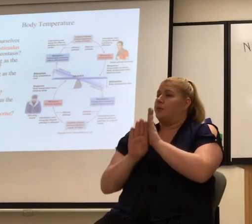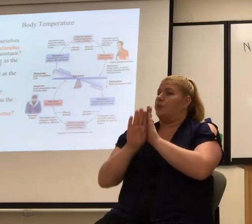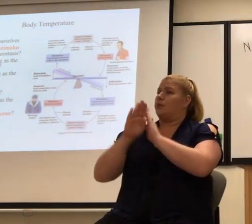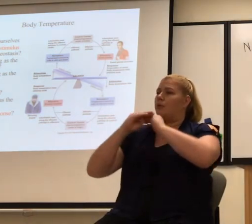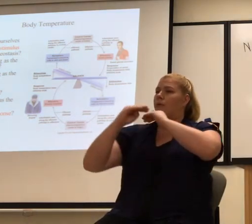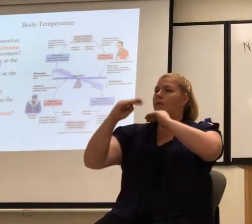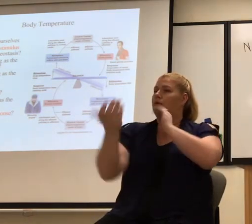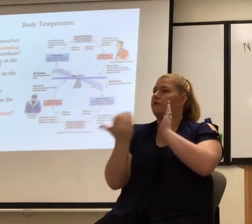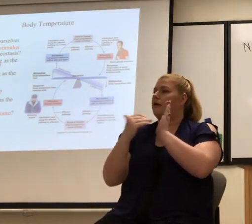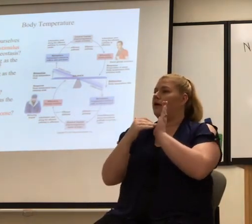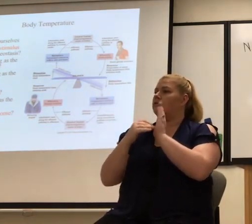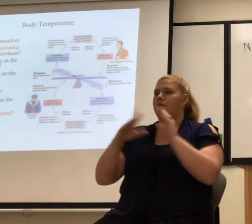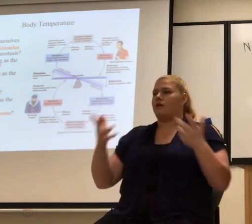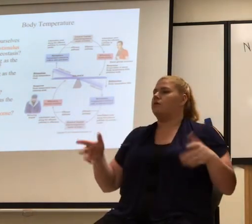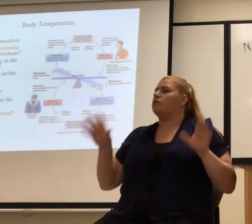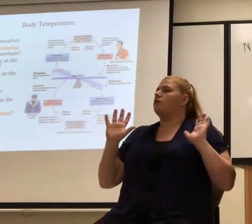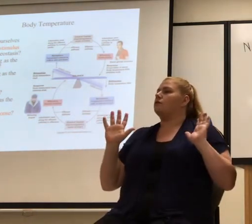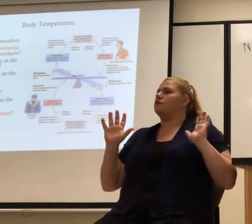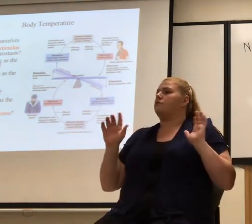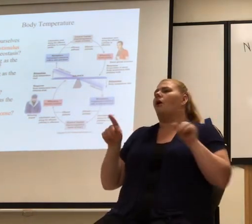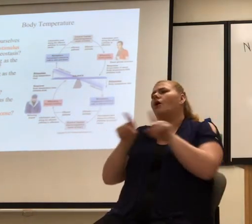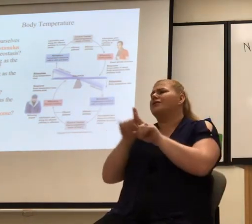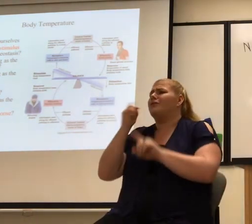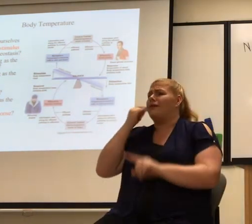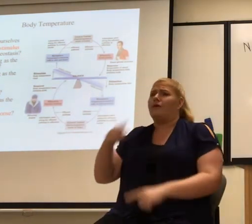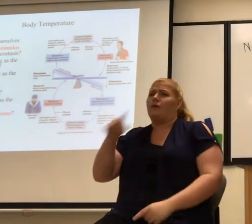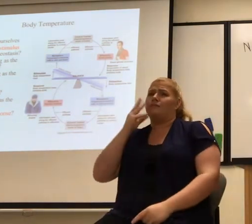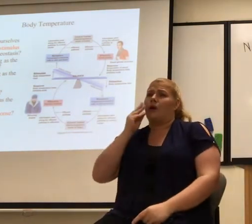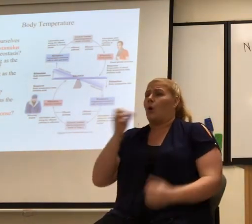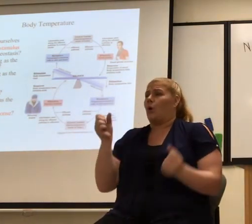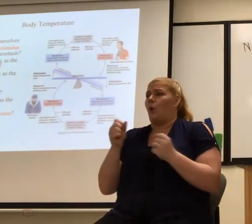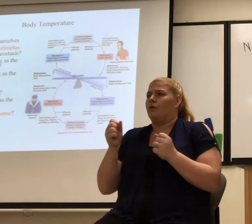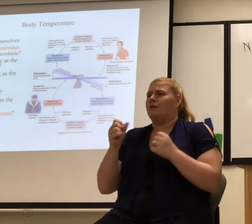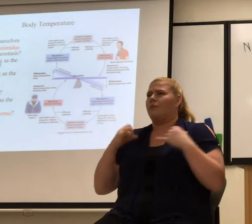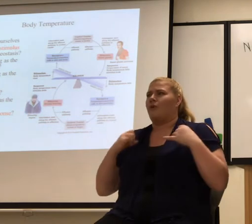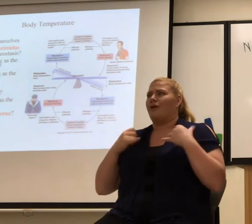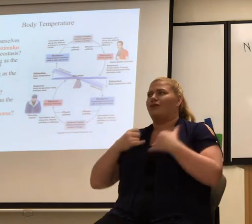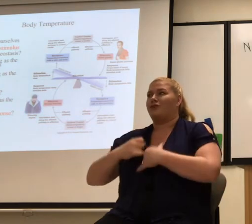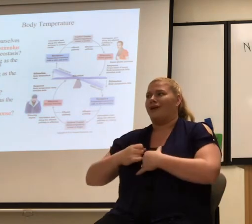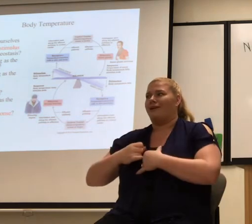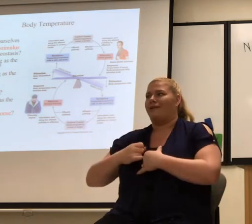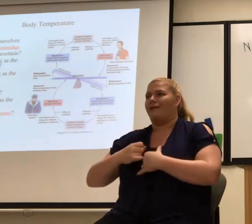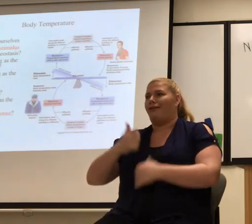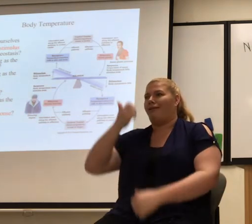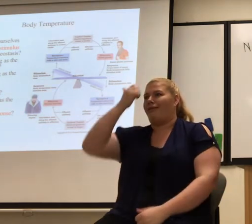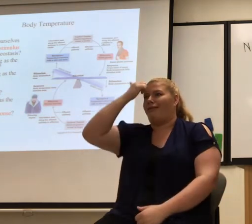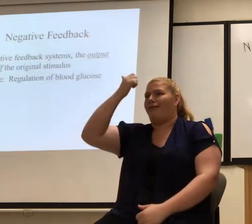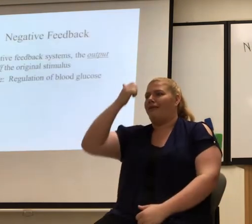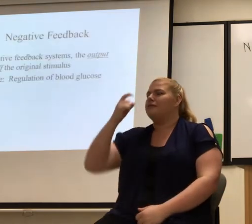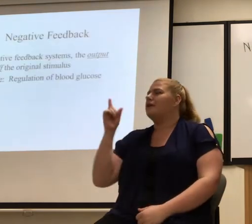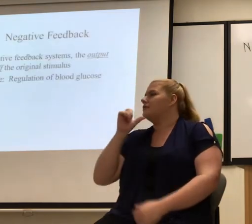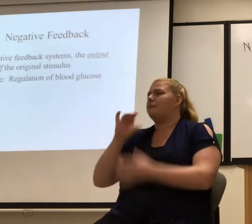and also when you're too cold, you should probably put on a jacket as well. Doesn't mention it there, but of course.